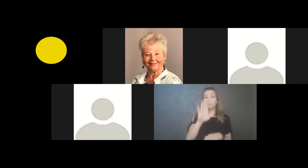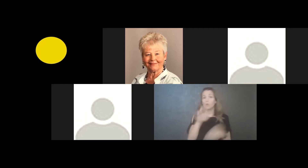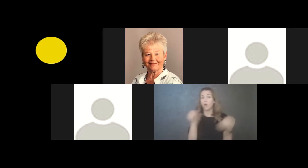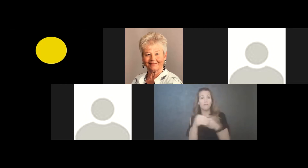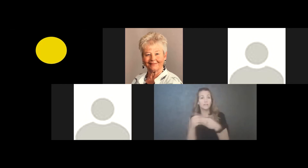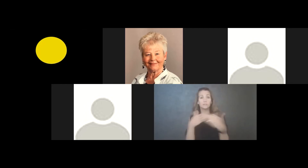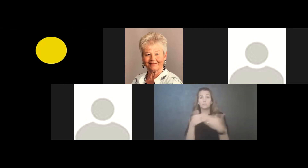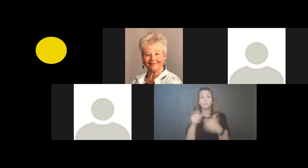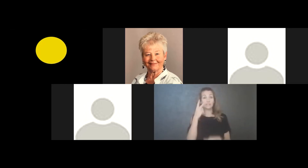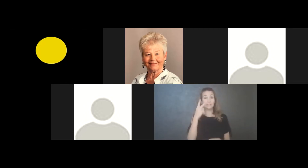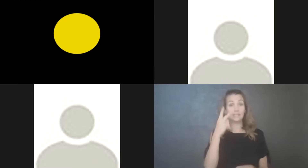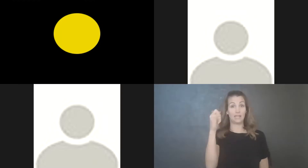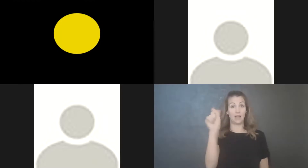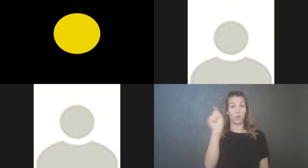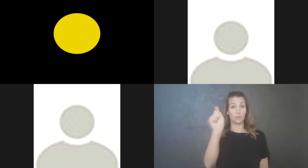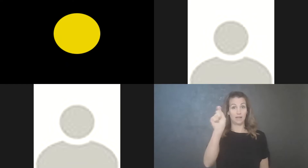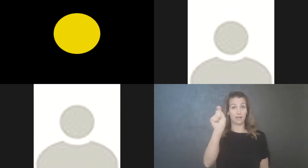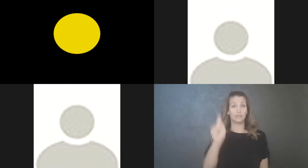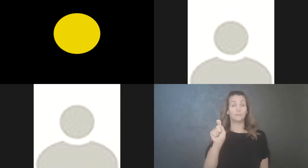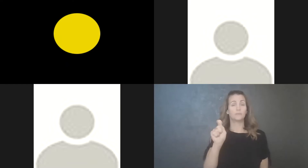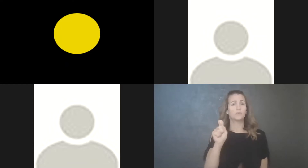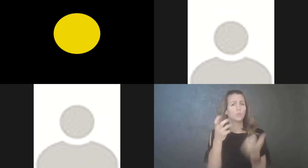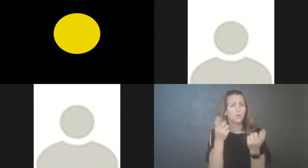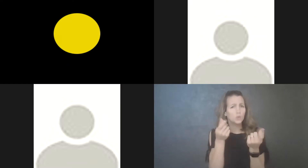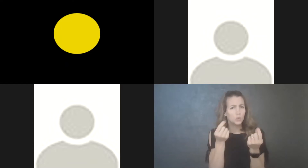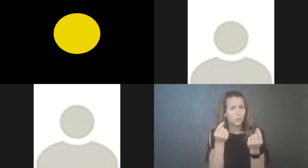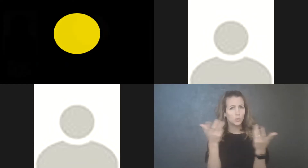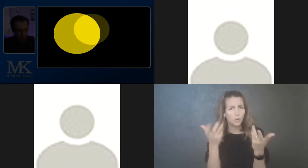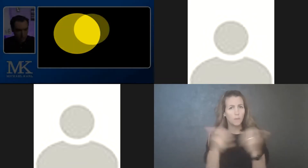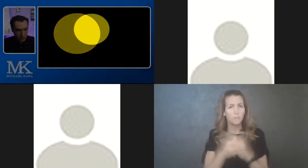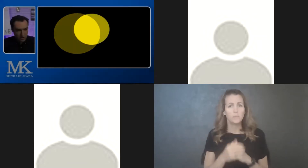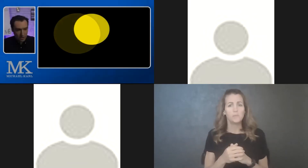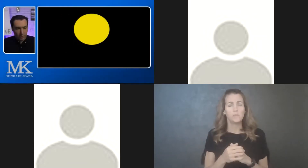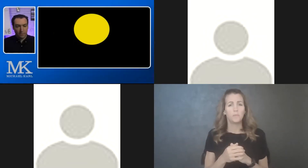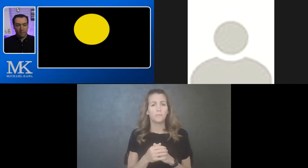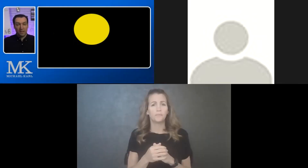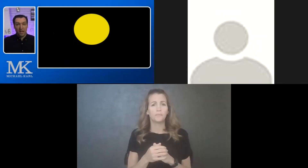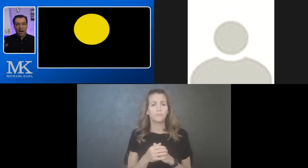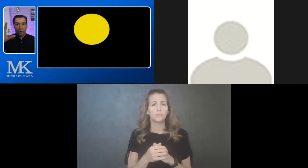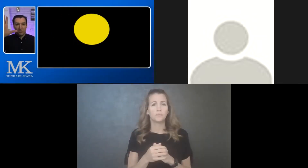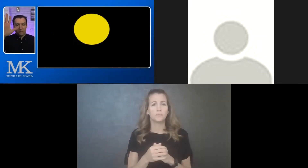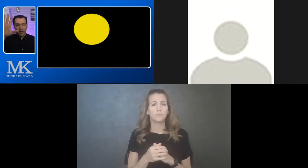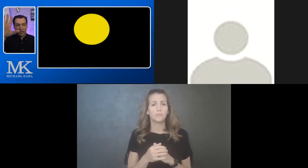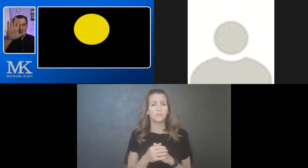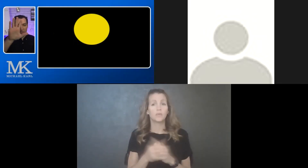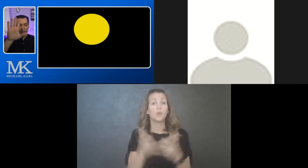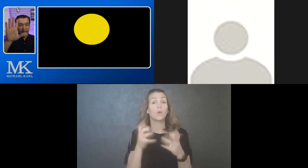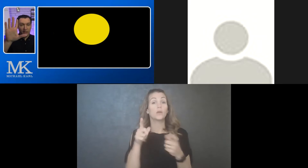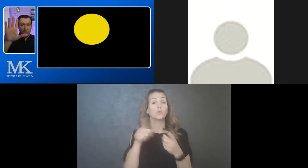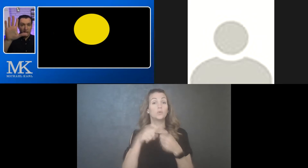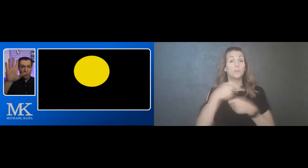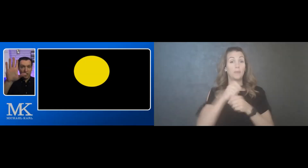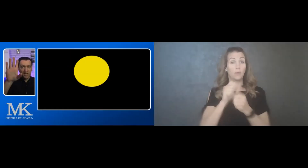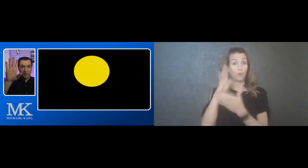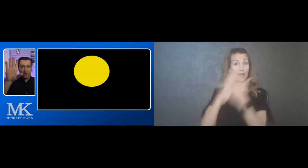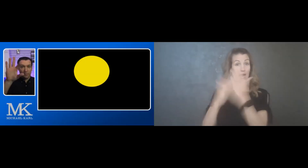should see this yellow dot. And what I want you to do is, I'll pull up this. I want you to make with your hand,